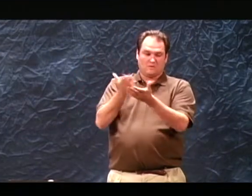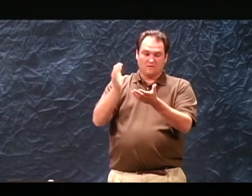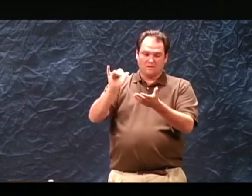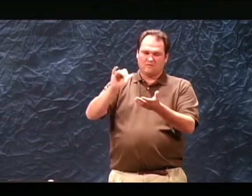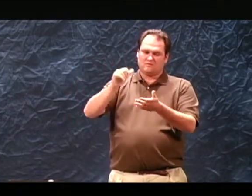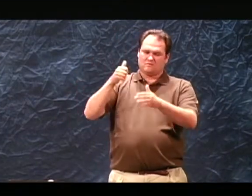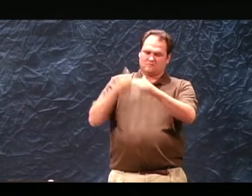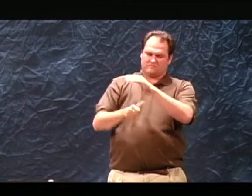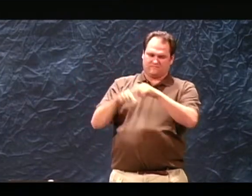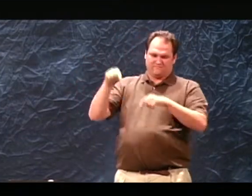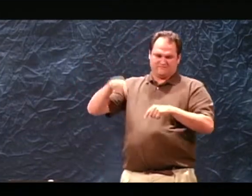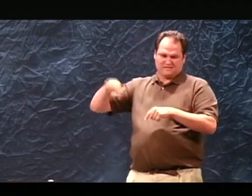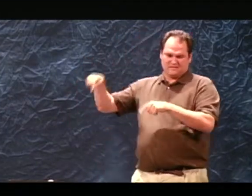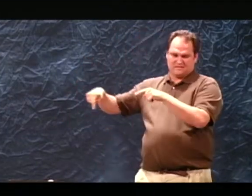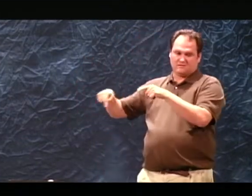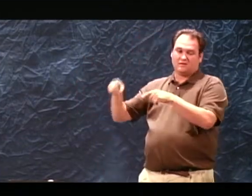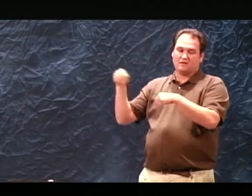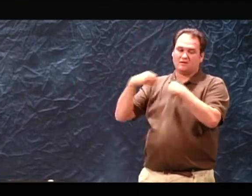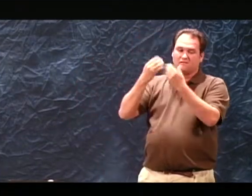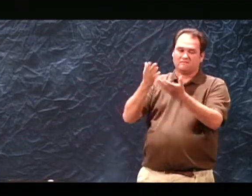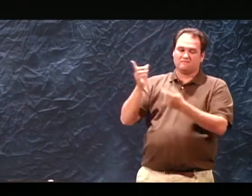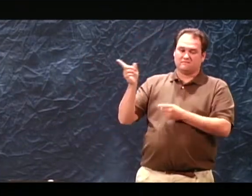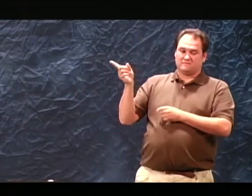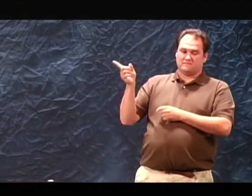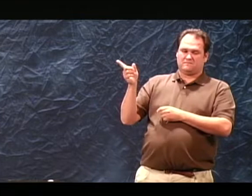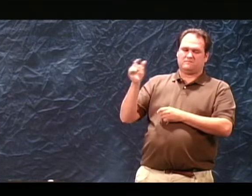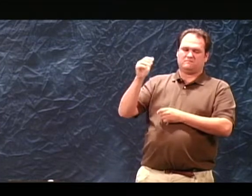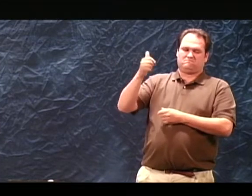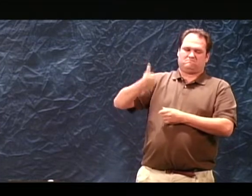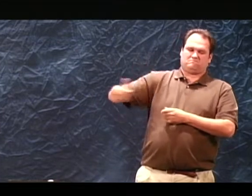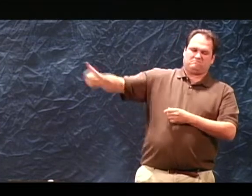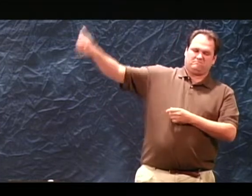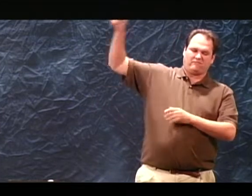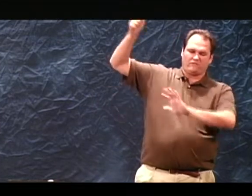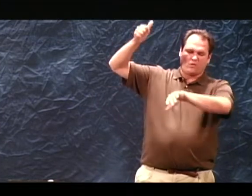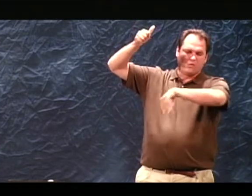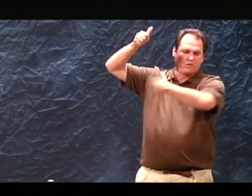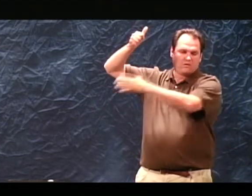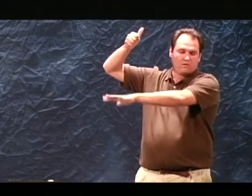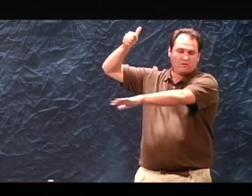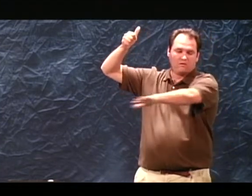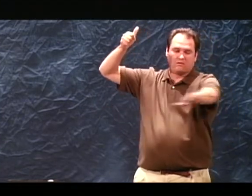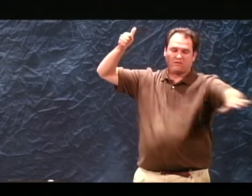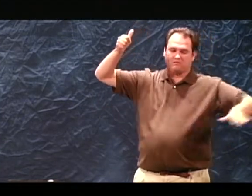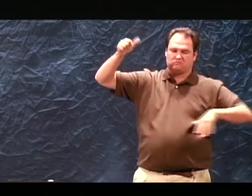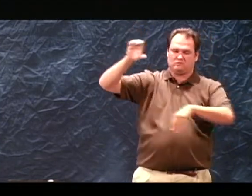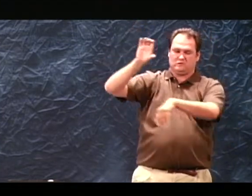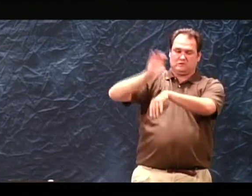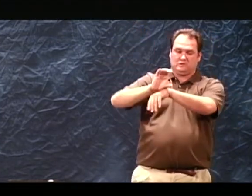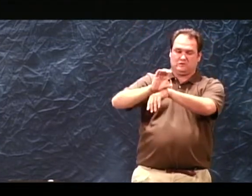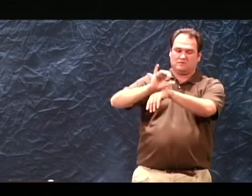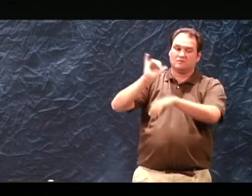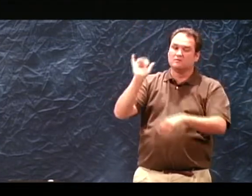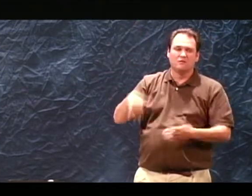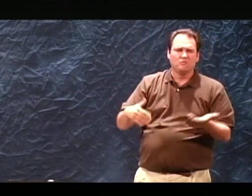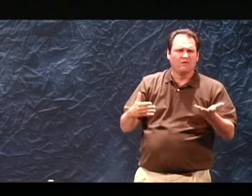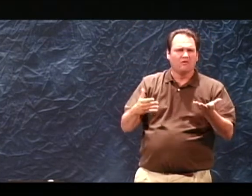and had put all things under his feet and gave him to be the head over all things to the church